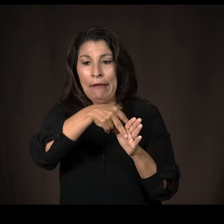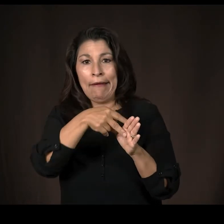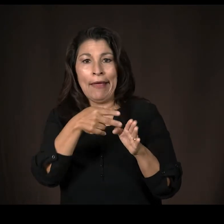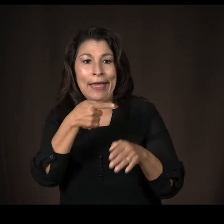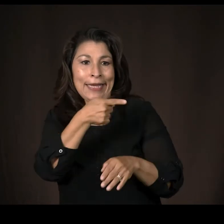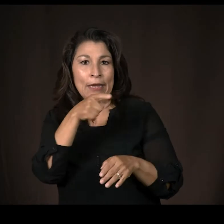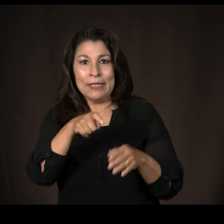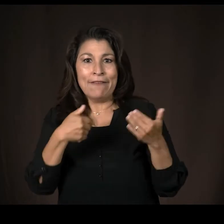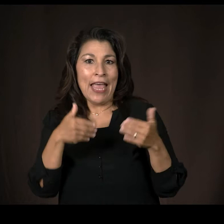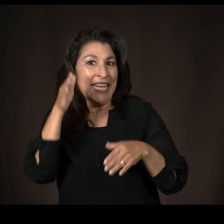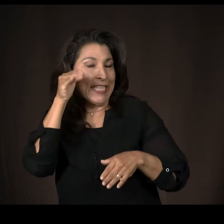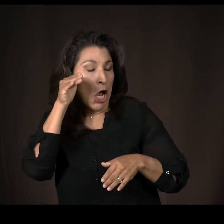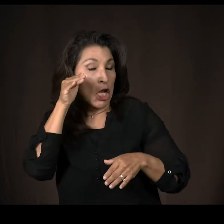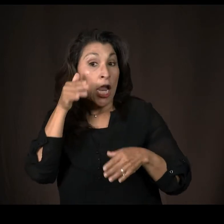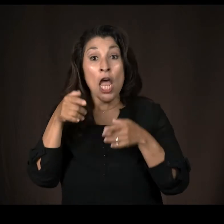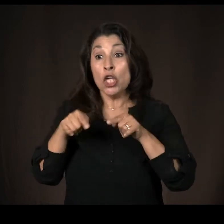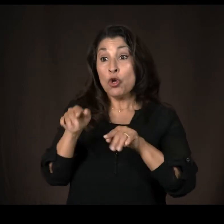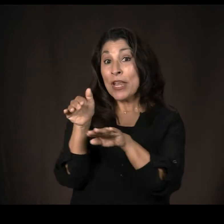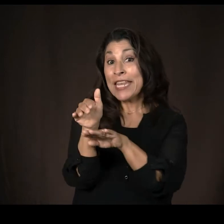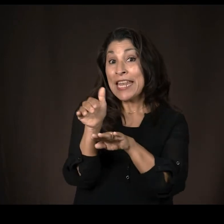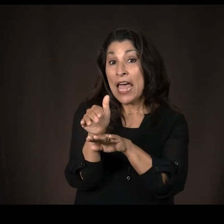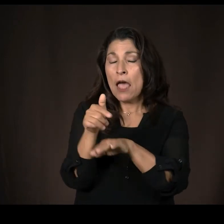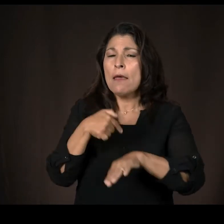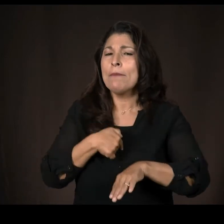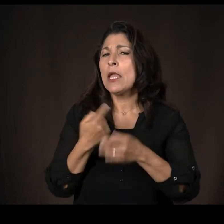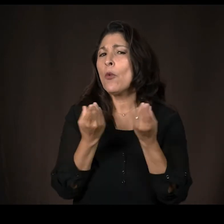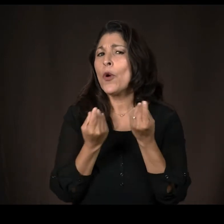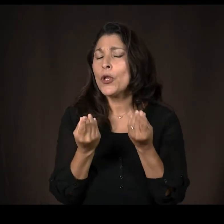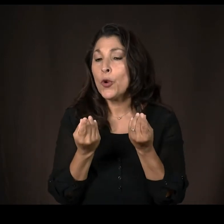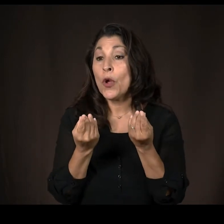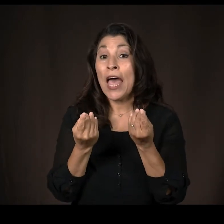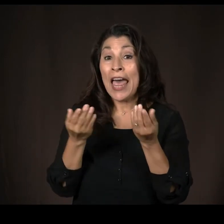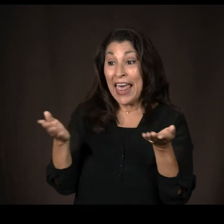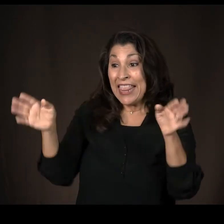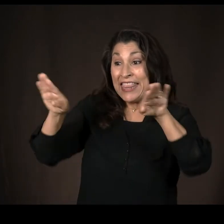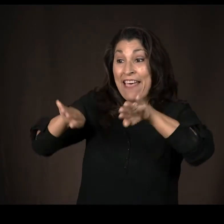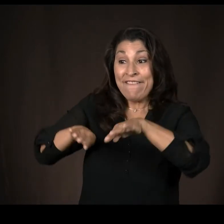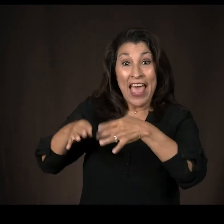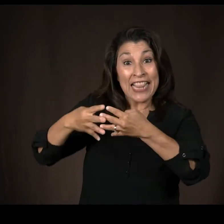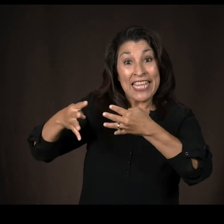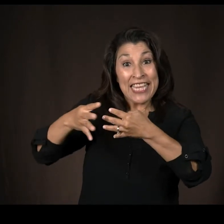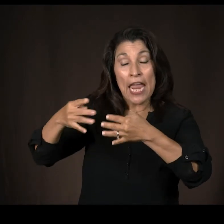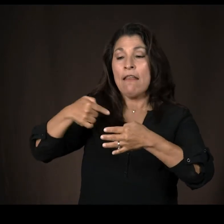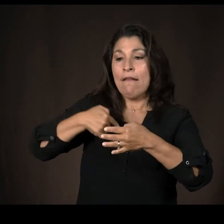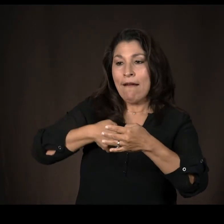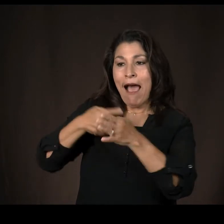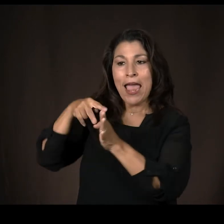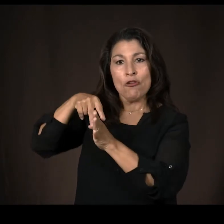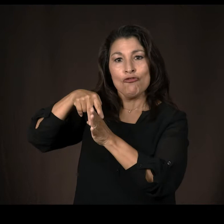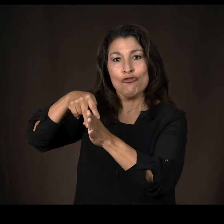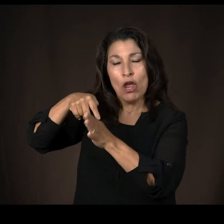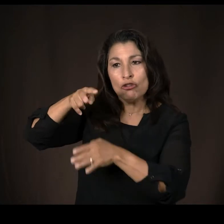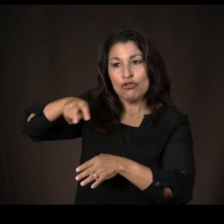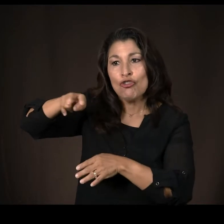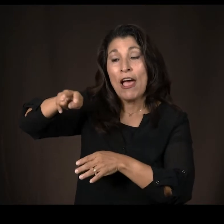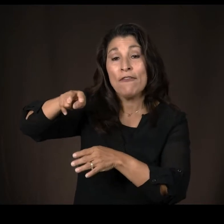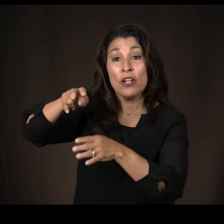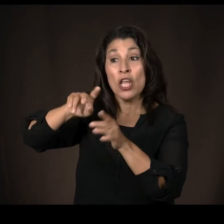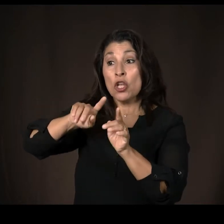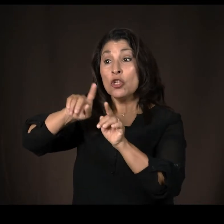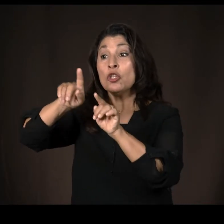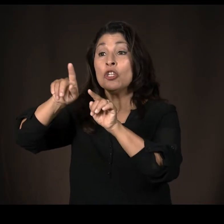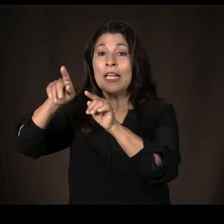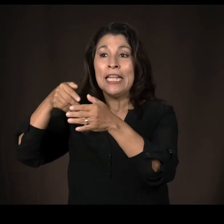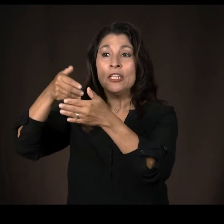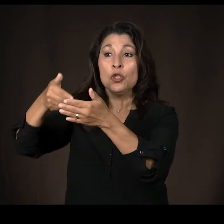had a donkey. And he said, by night, I went out through the valley gate toward the dragon well and the